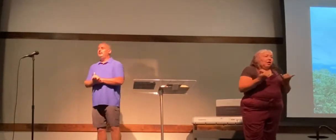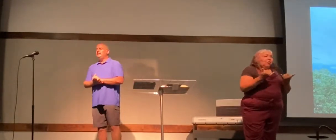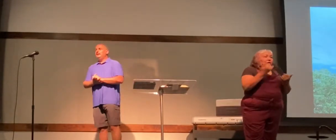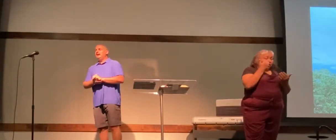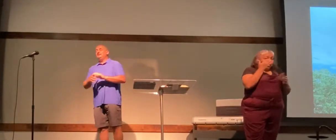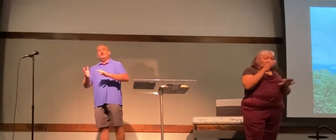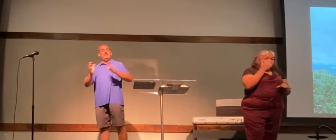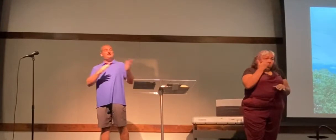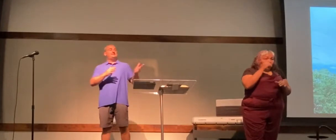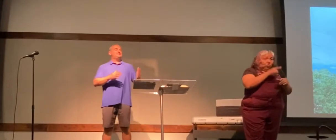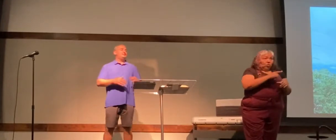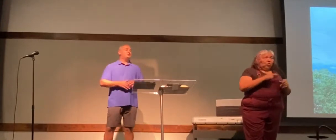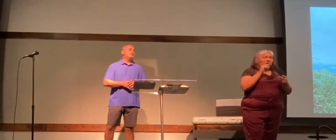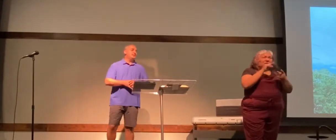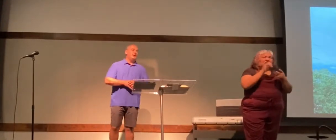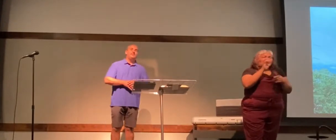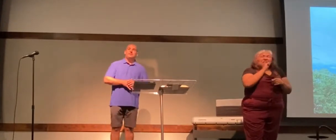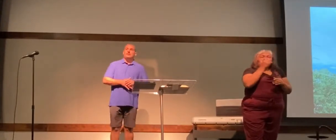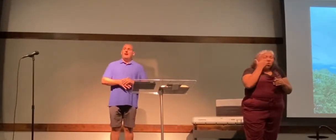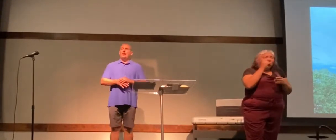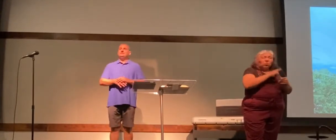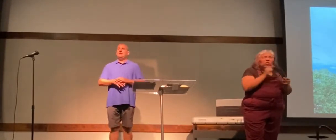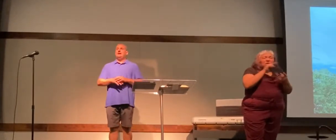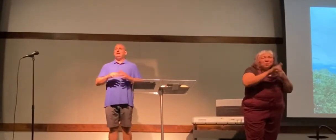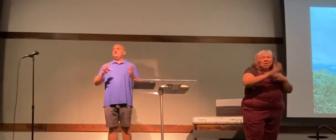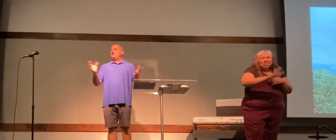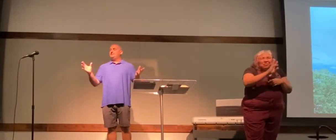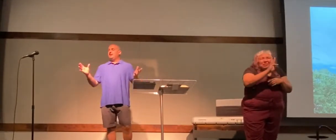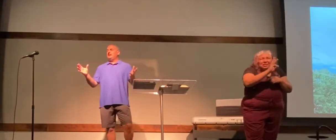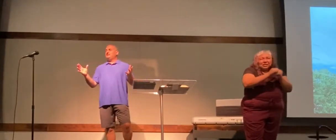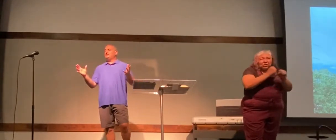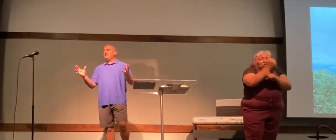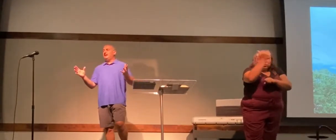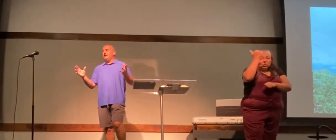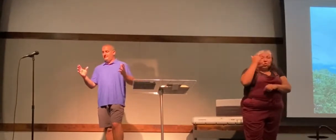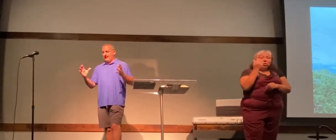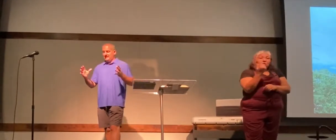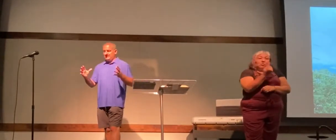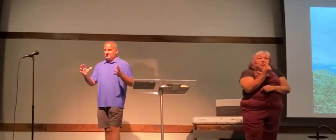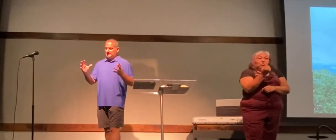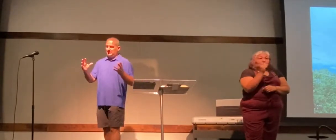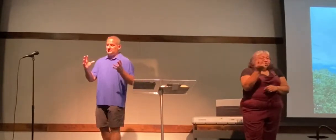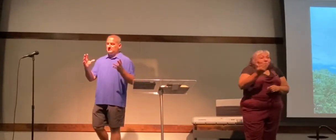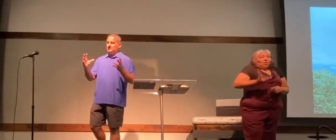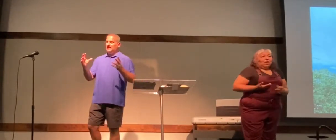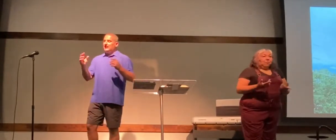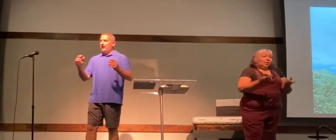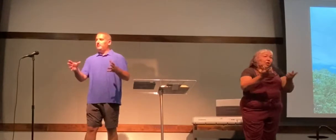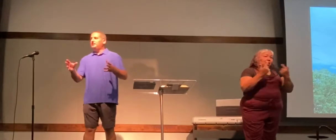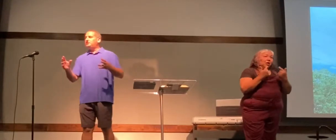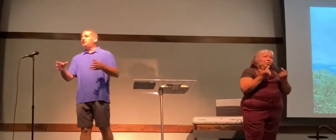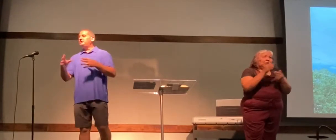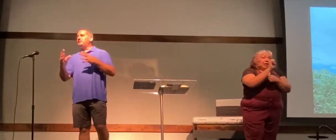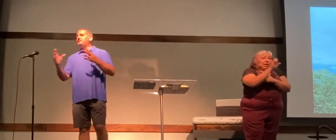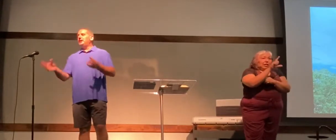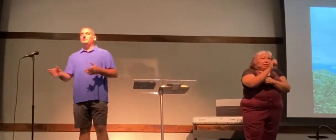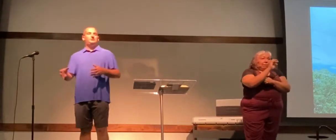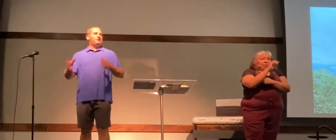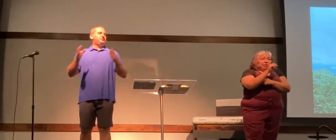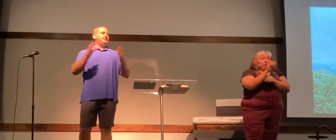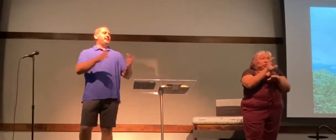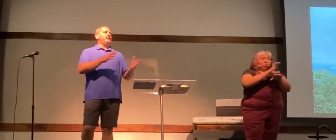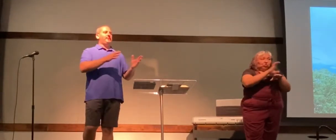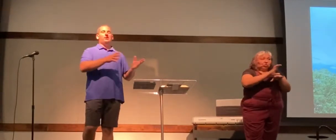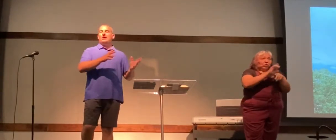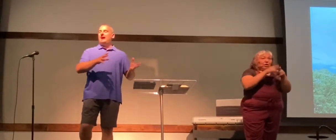maybe until about 6 years ago. And somebody just invited him to come to Element Church. He went to Element